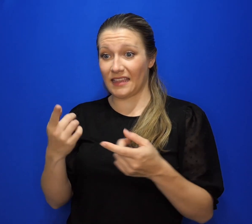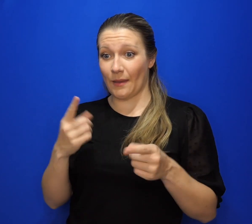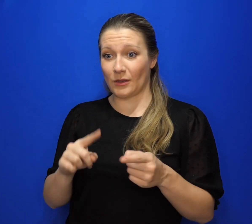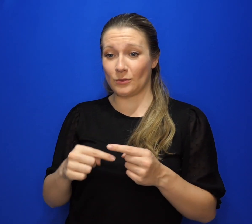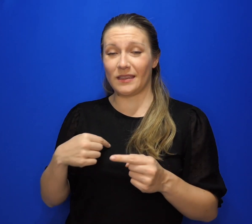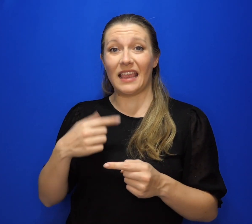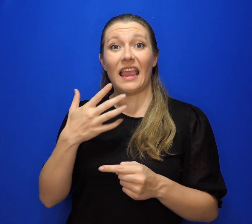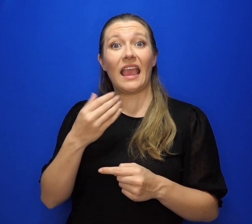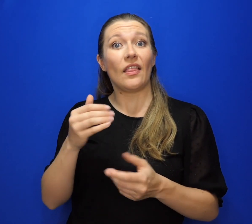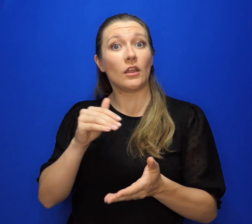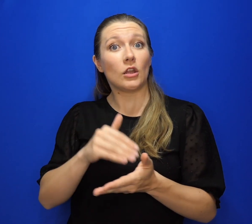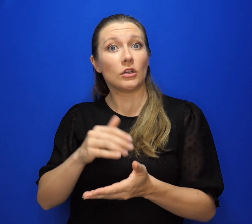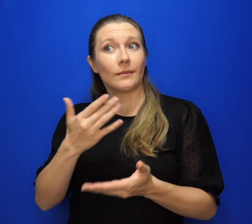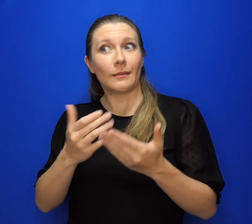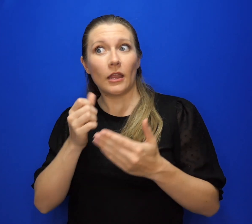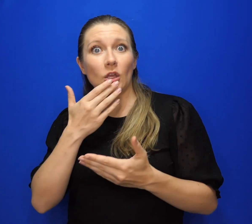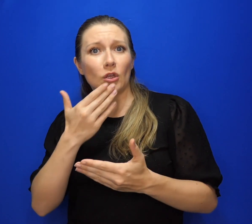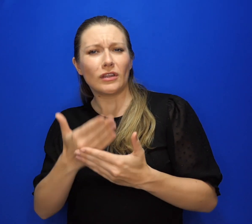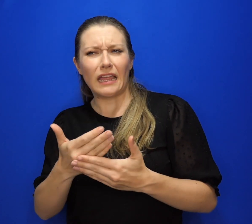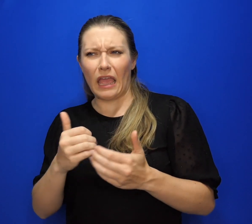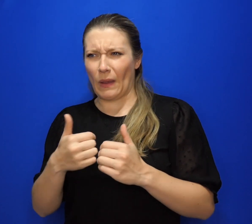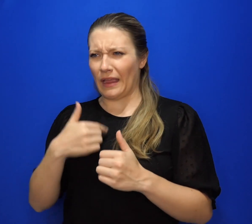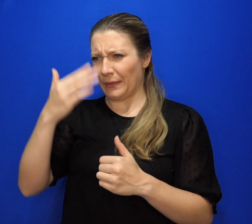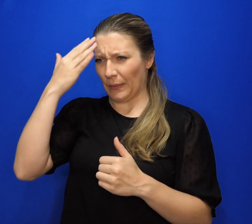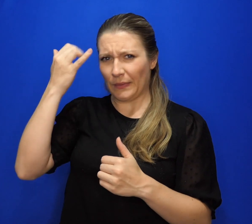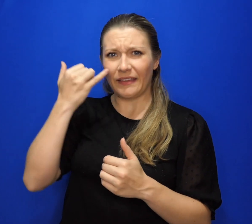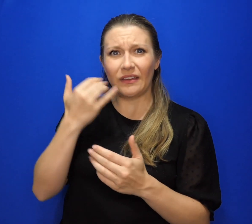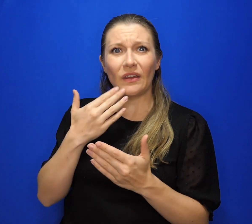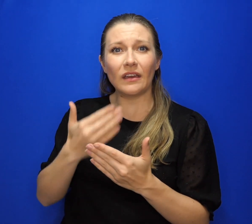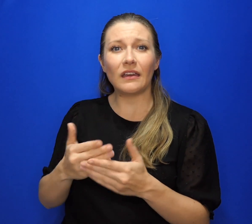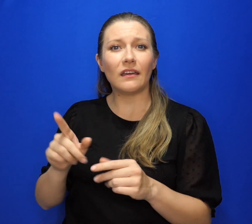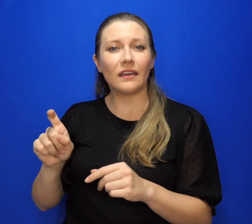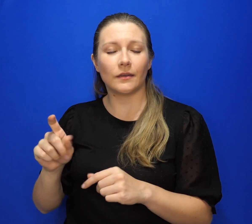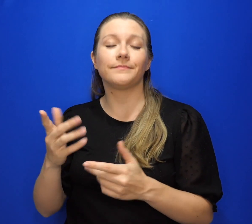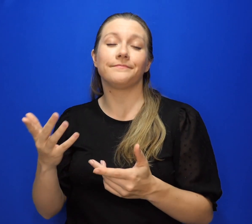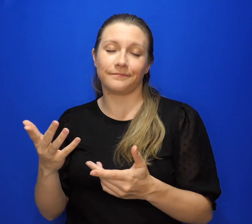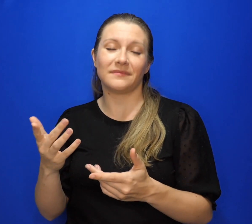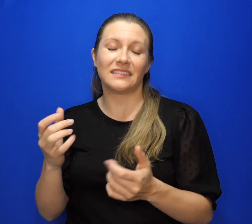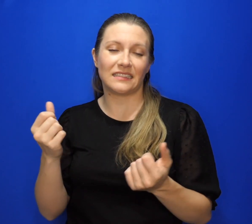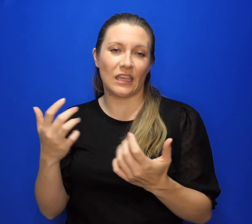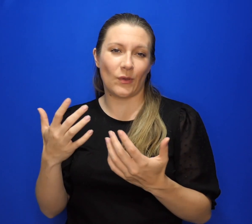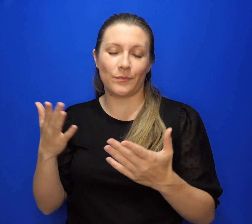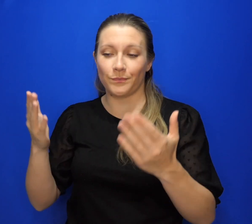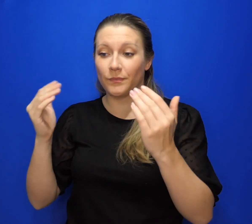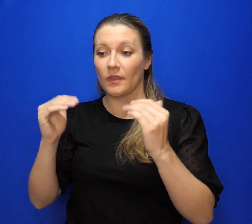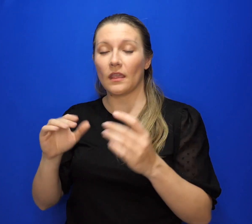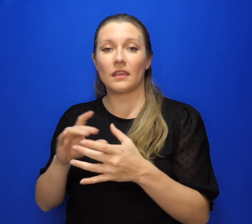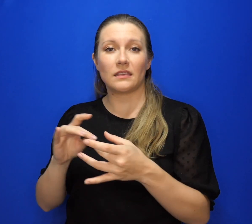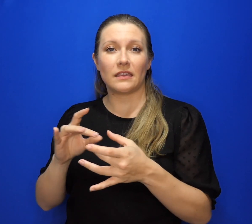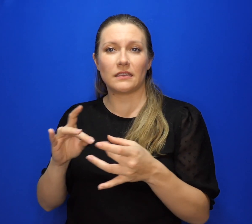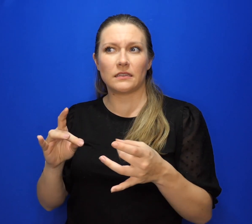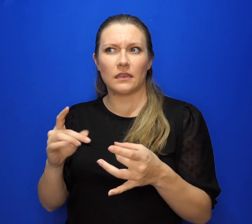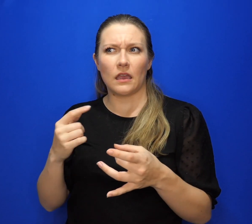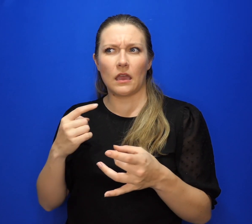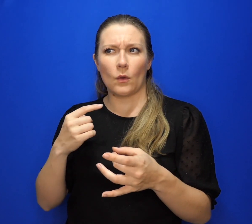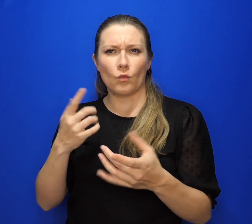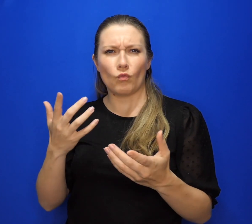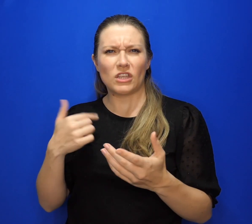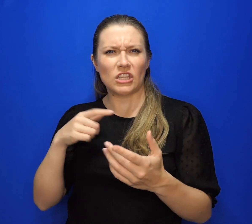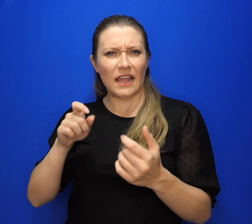would I even know if they're good? This person said, what should I expect in terms of my support staff? We